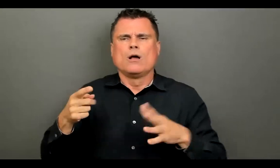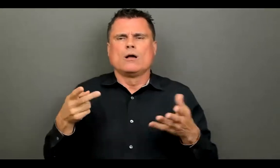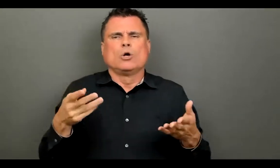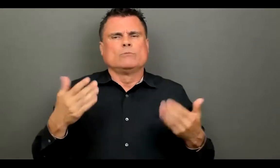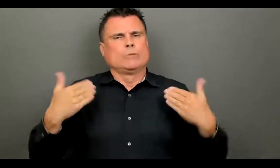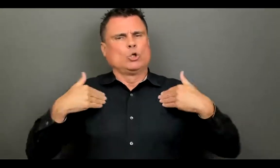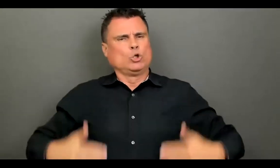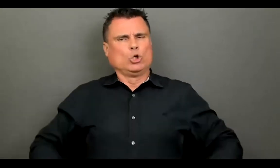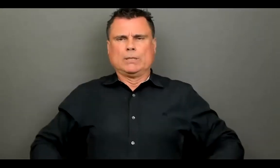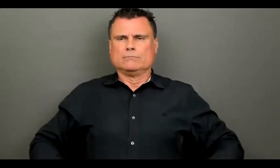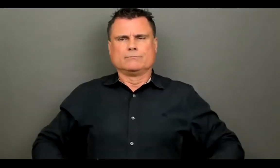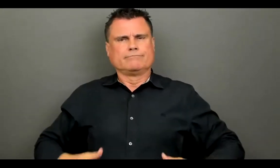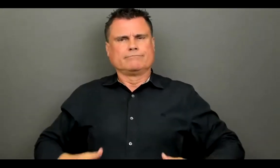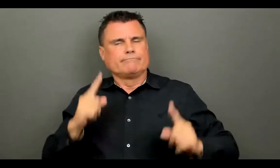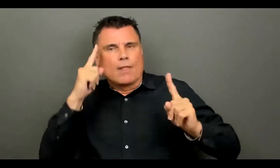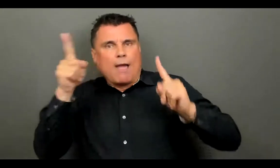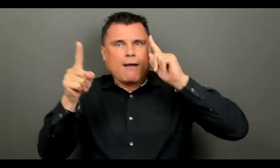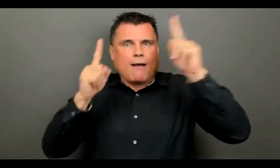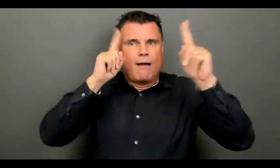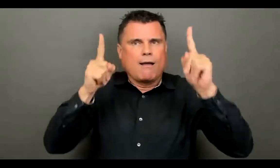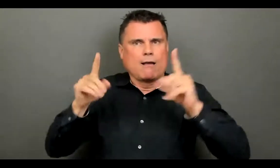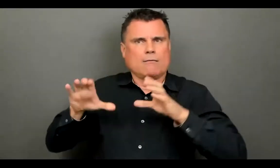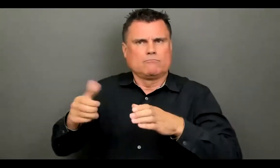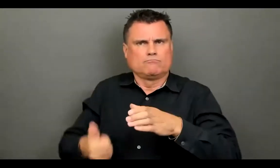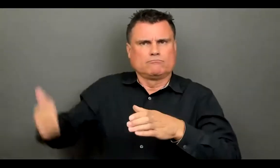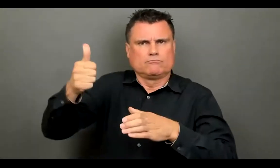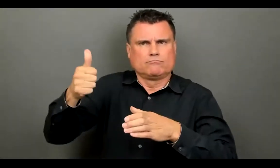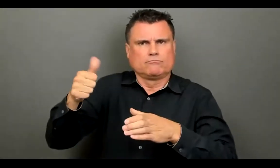the first question. And the first question is,